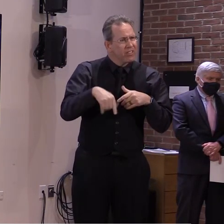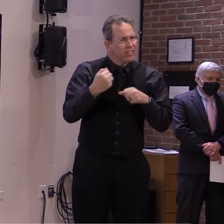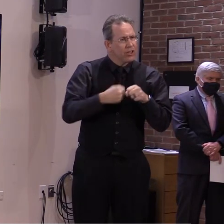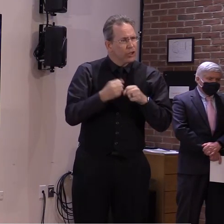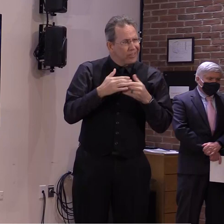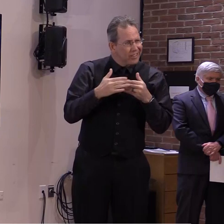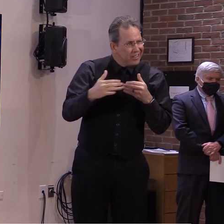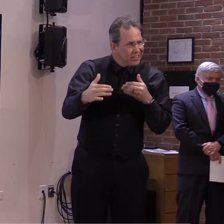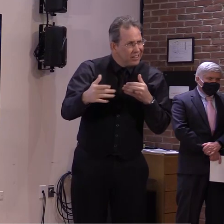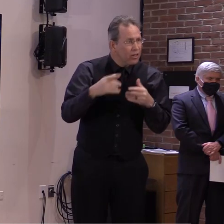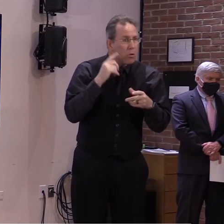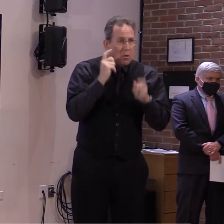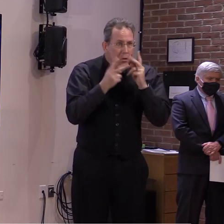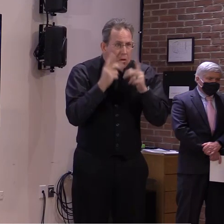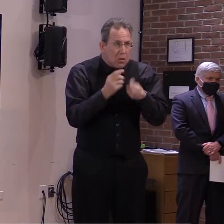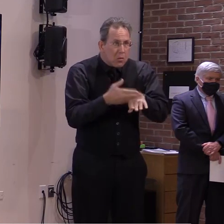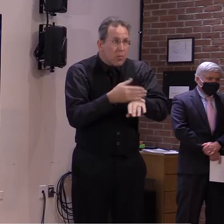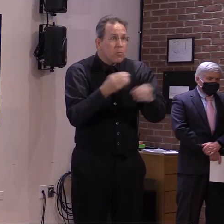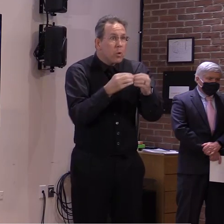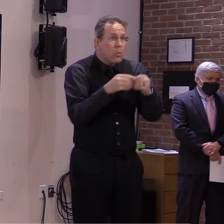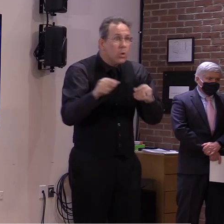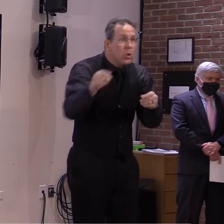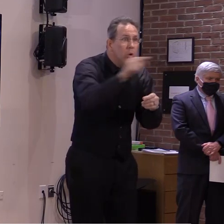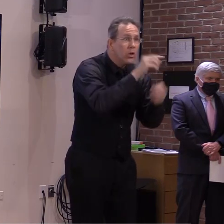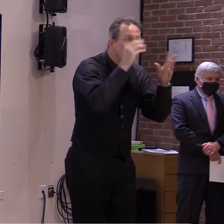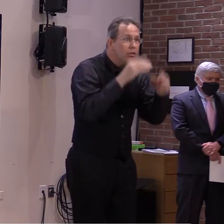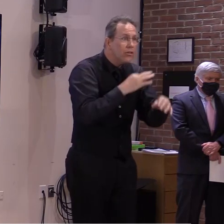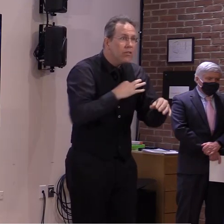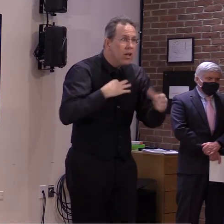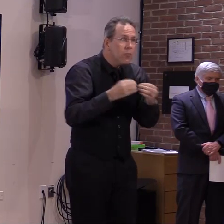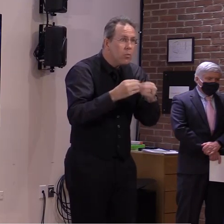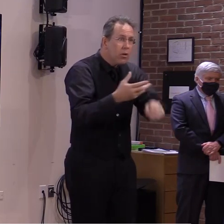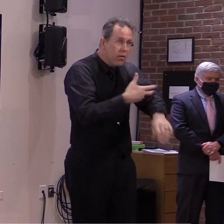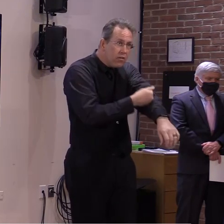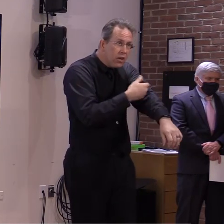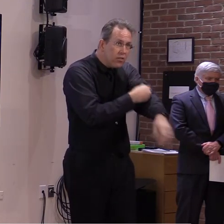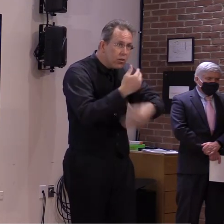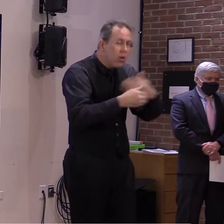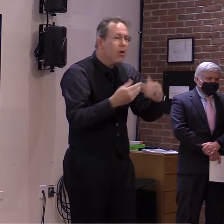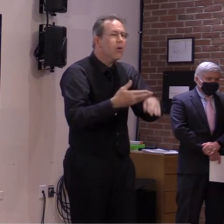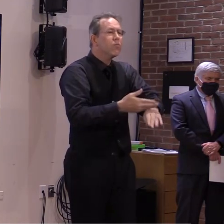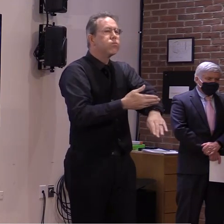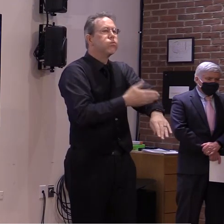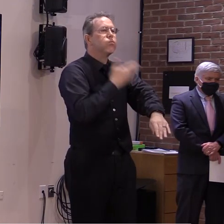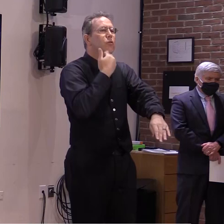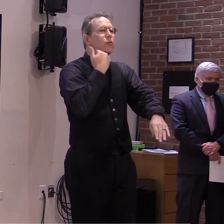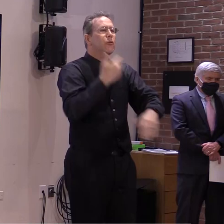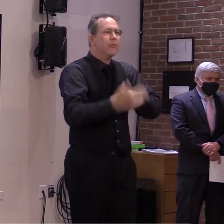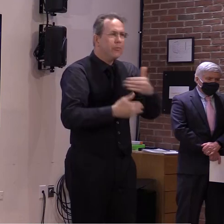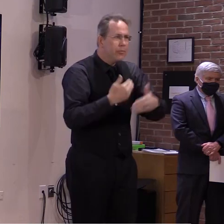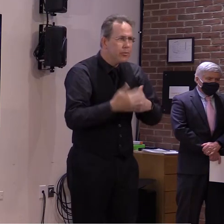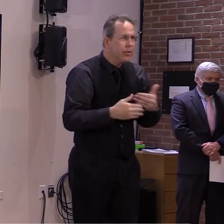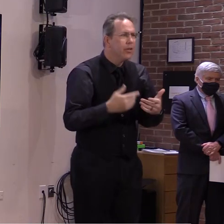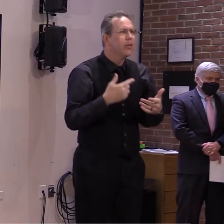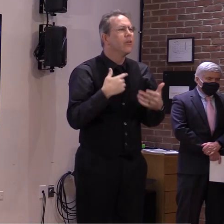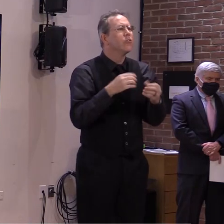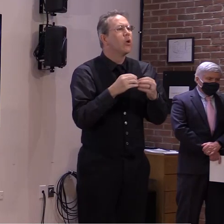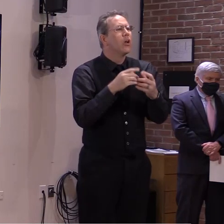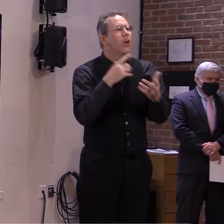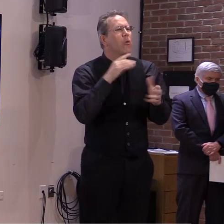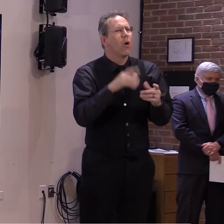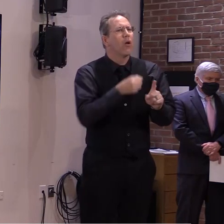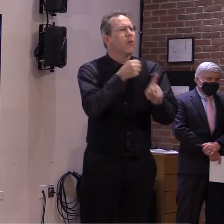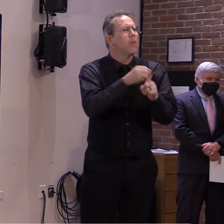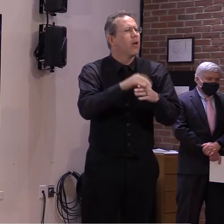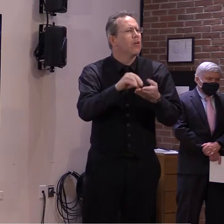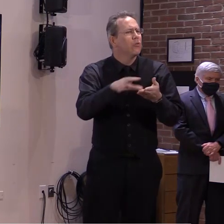starts to make an impact. We are also factoring in the cumulative negative effects of the pandemic on our students and seeking to